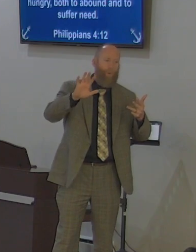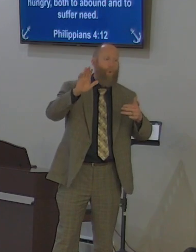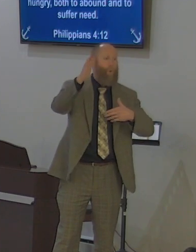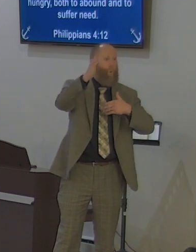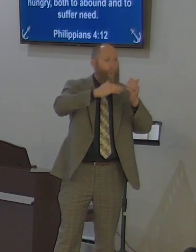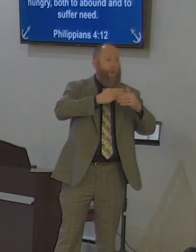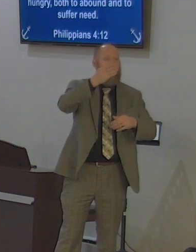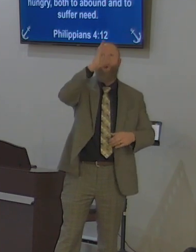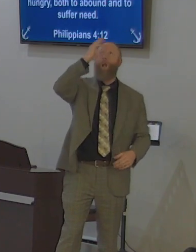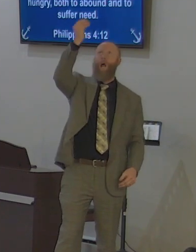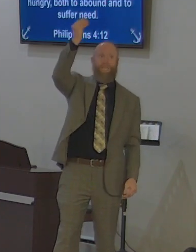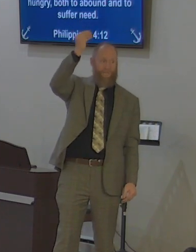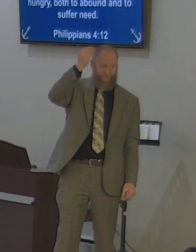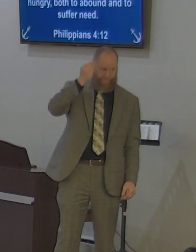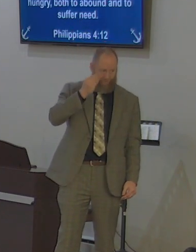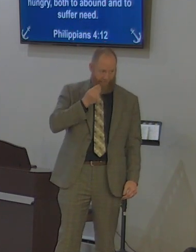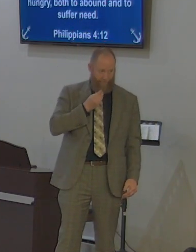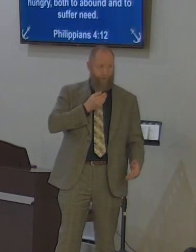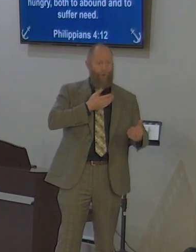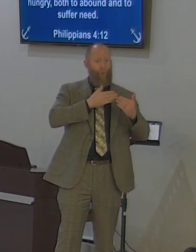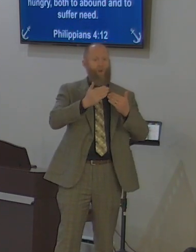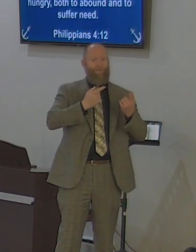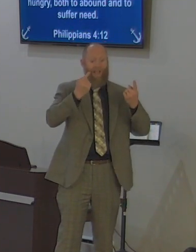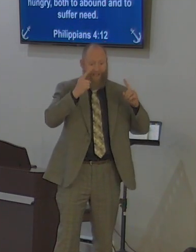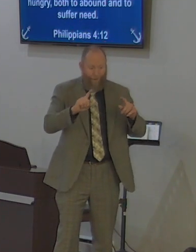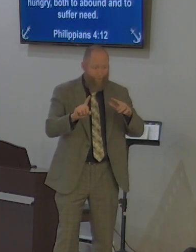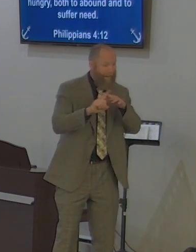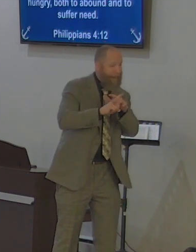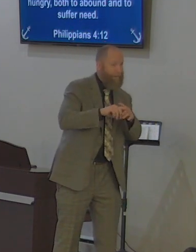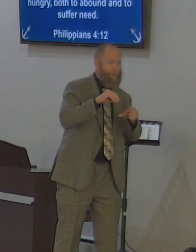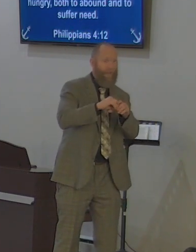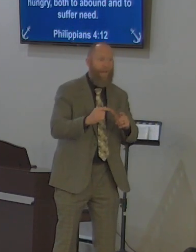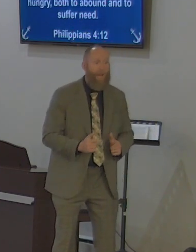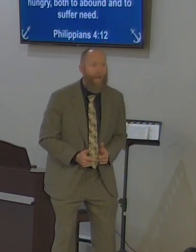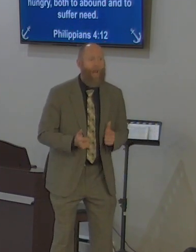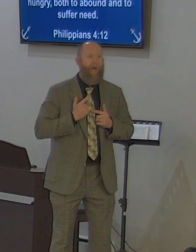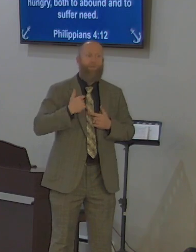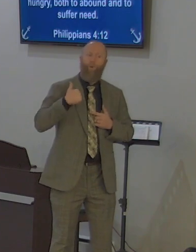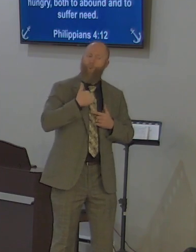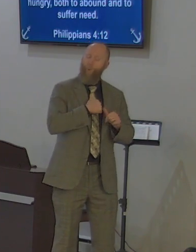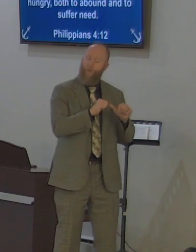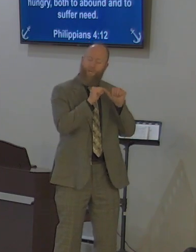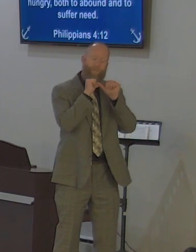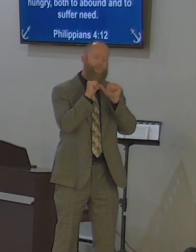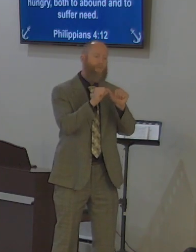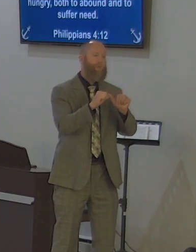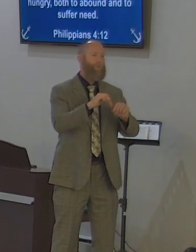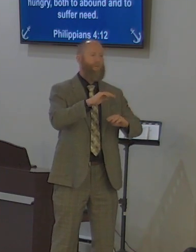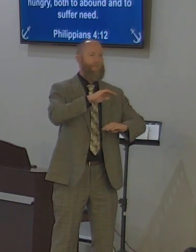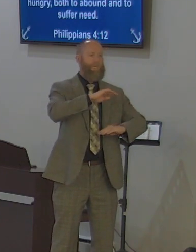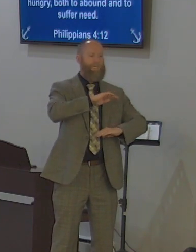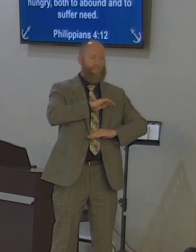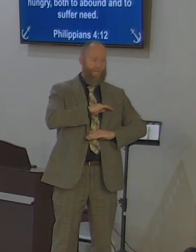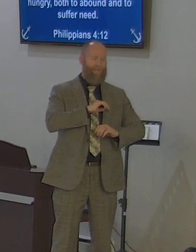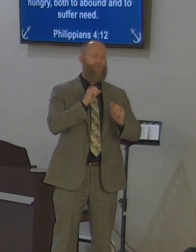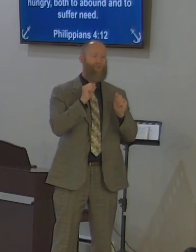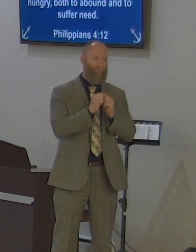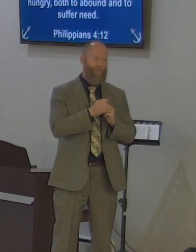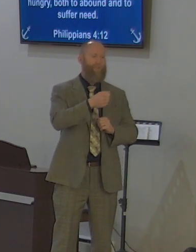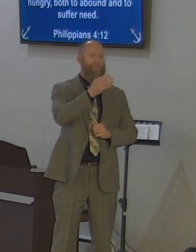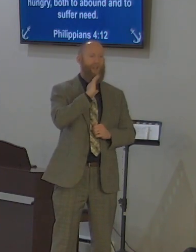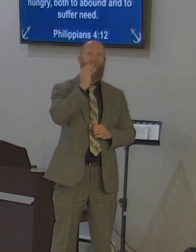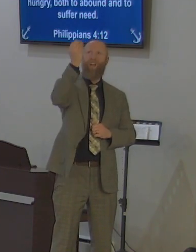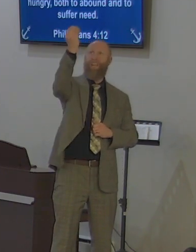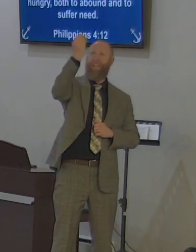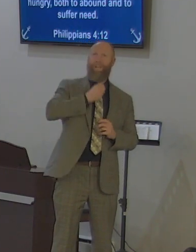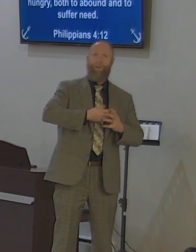what God gives, no matter what God brings and allows, whether it's a lot or a little, whether it's more than I need or nothing, I'm completely satisfied,